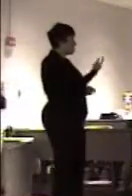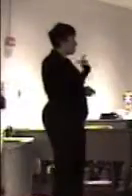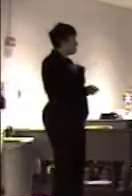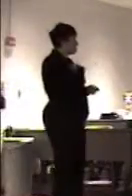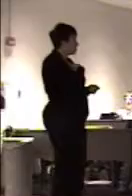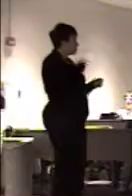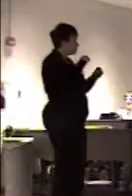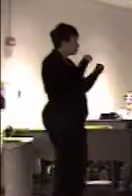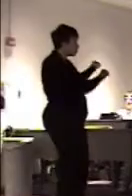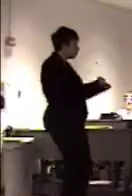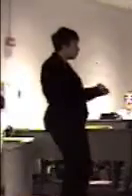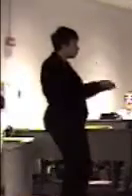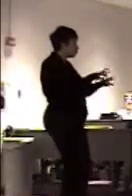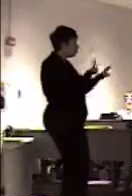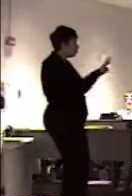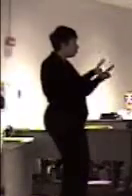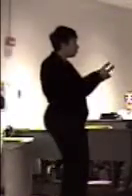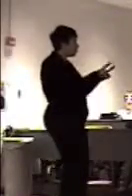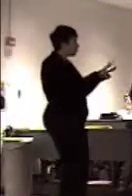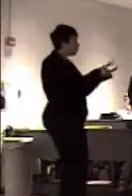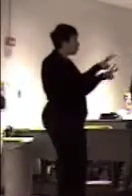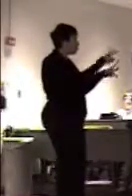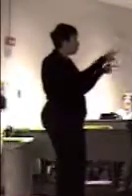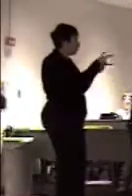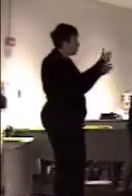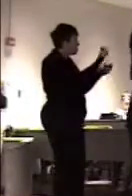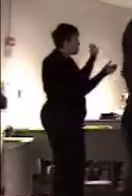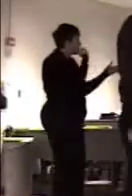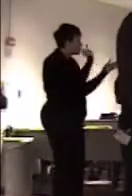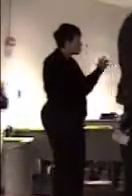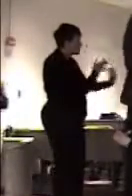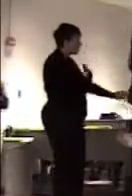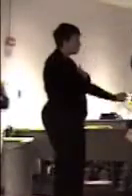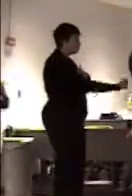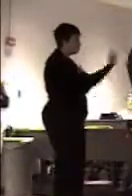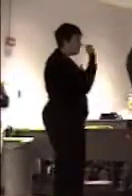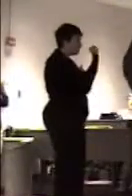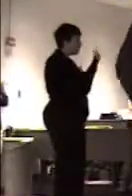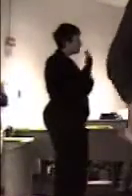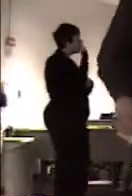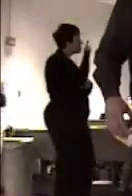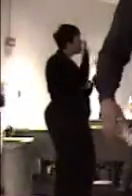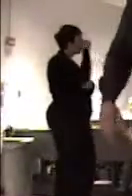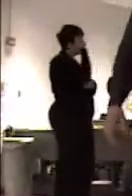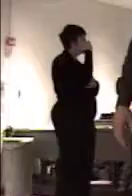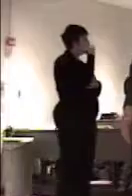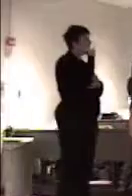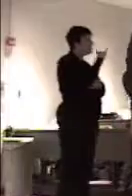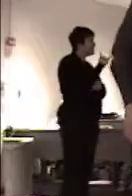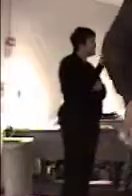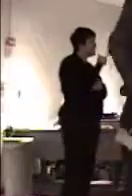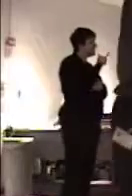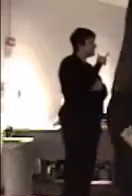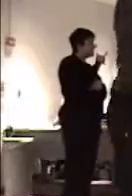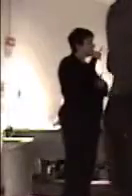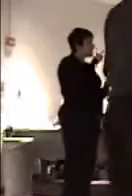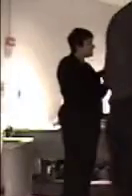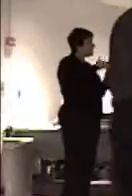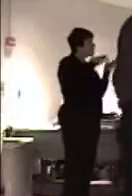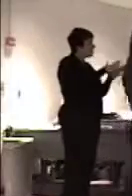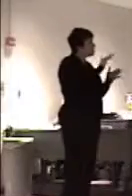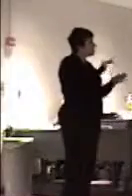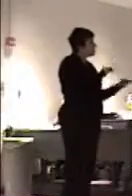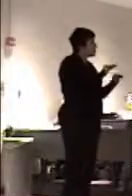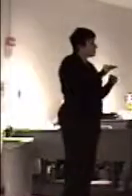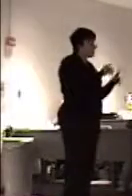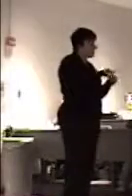you're ready to really receive a good strike. It would be better if he didn't squat and I punched him. This way he could move. You can't